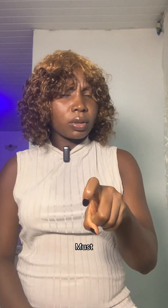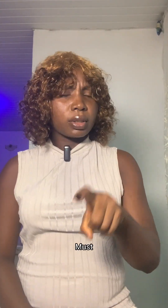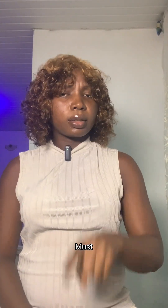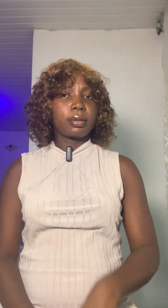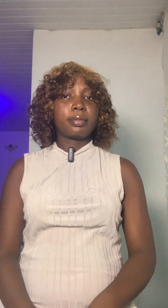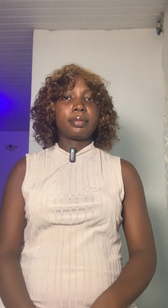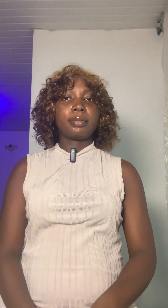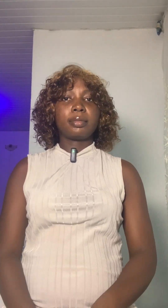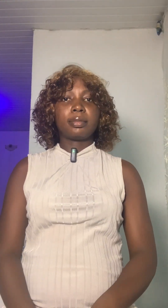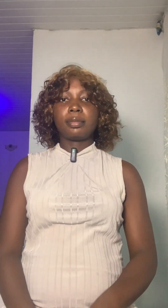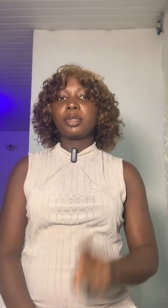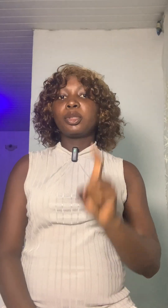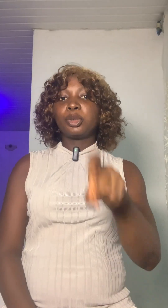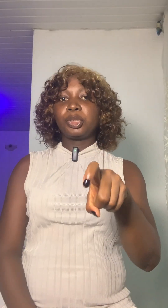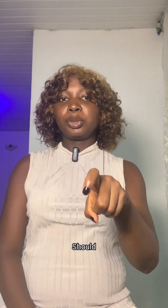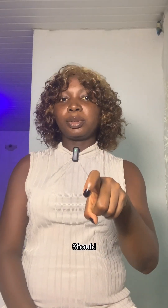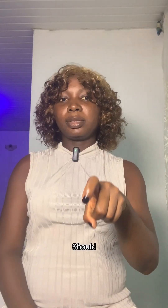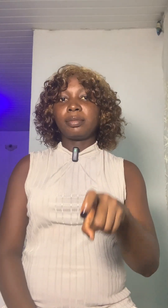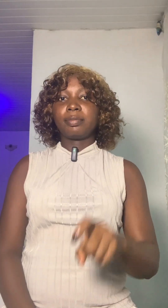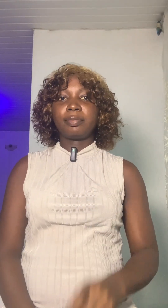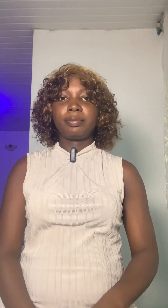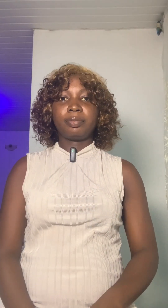Must. Should.